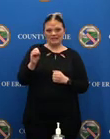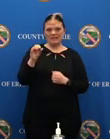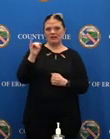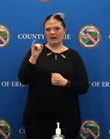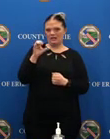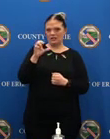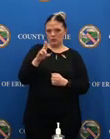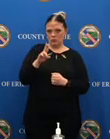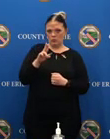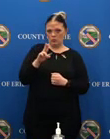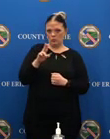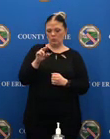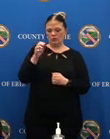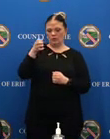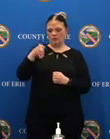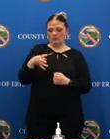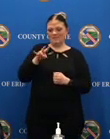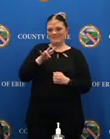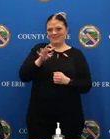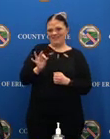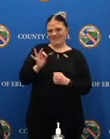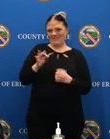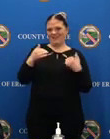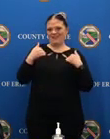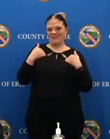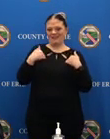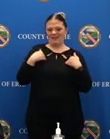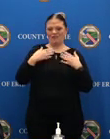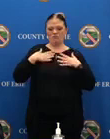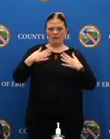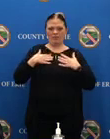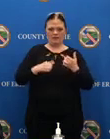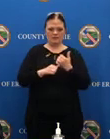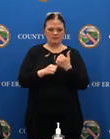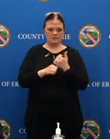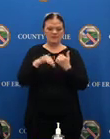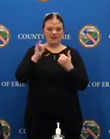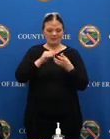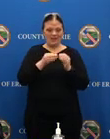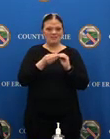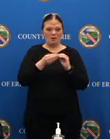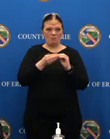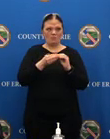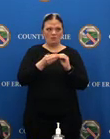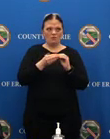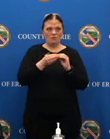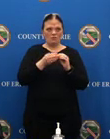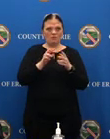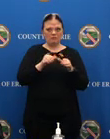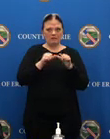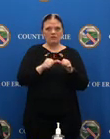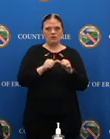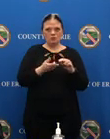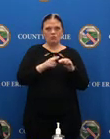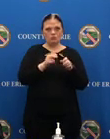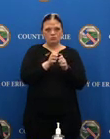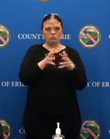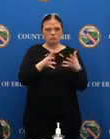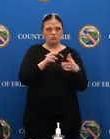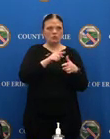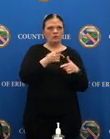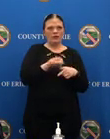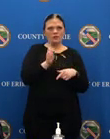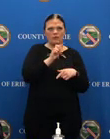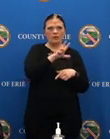ICU unit, and 79 of those had an airway assist, and that number keeps on growing. It was just about a week ago, it was about 30, and it went up to